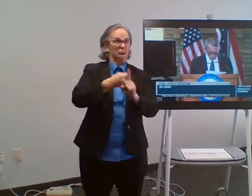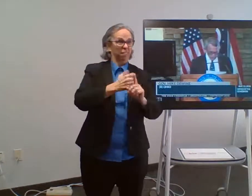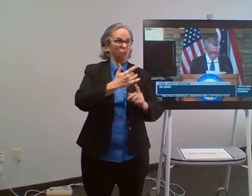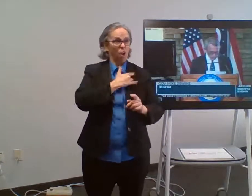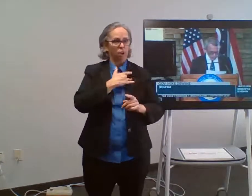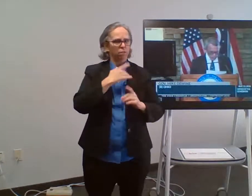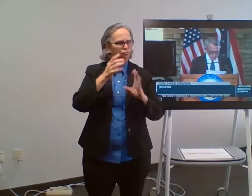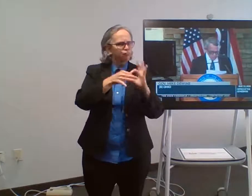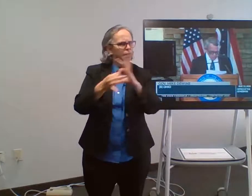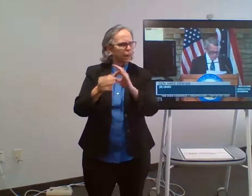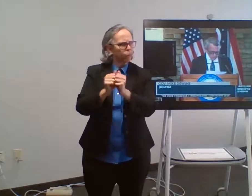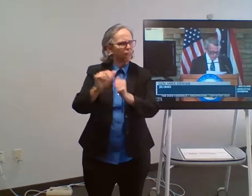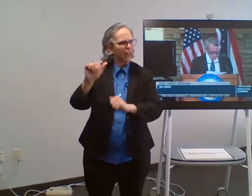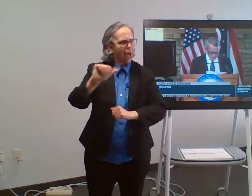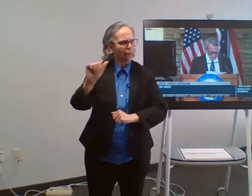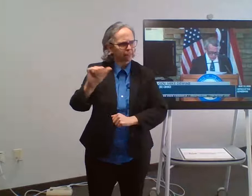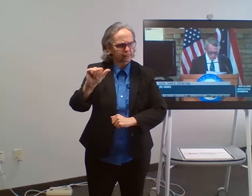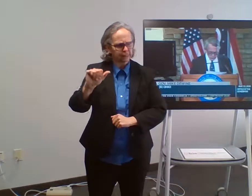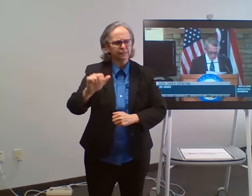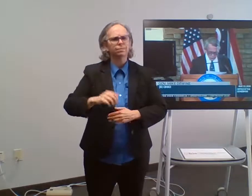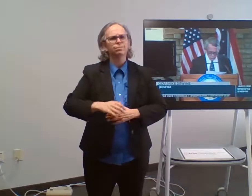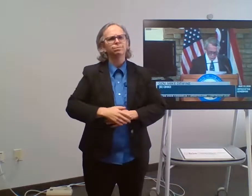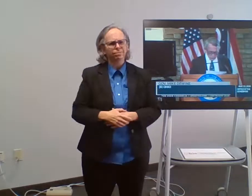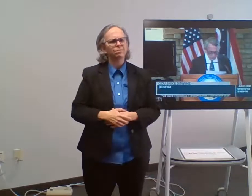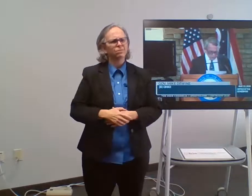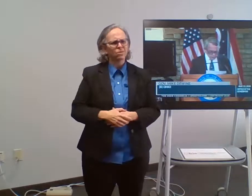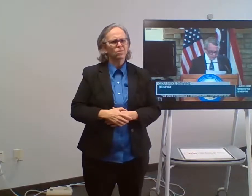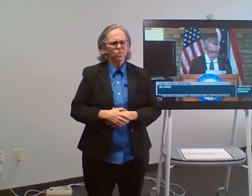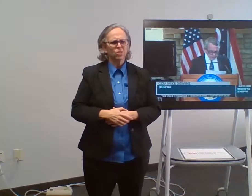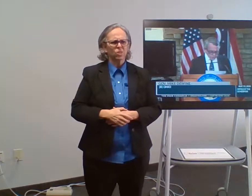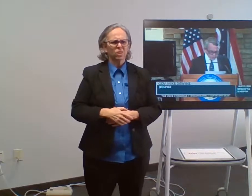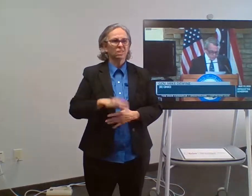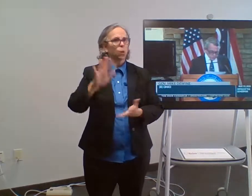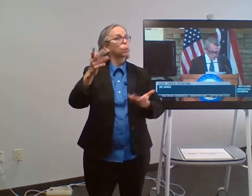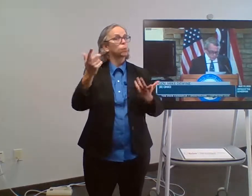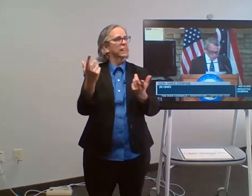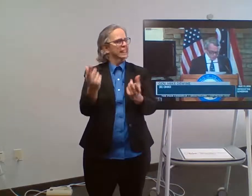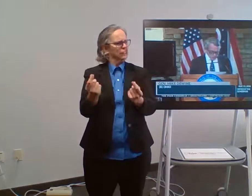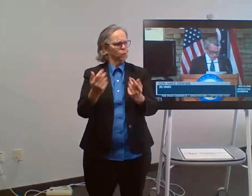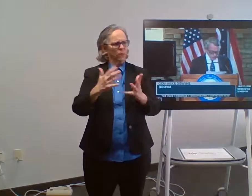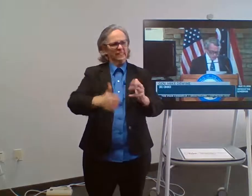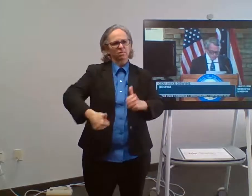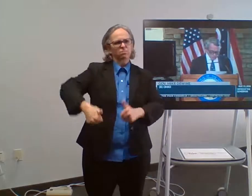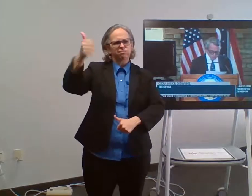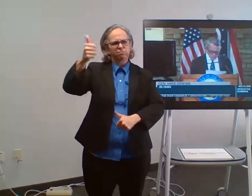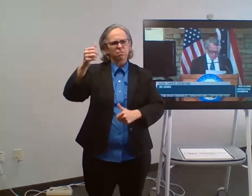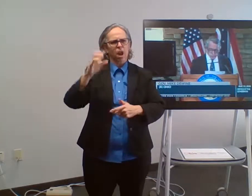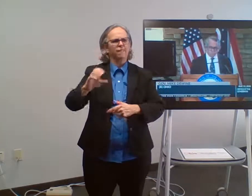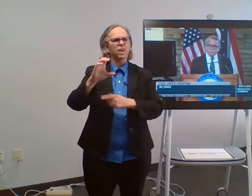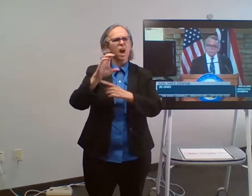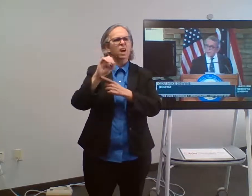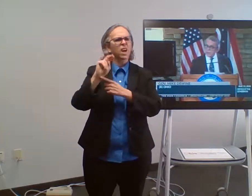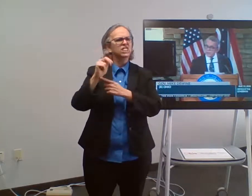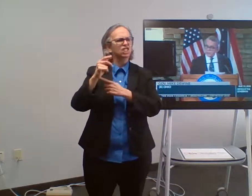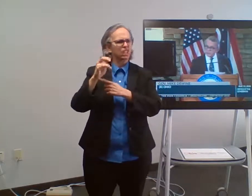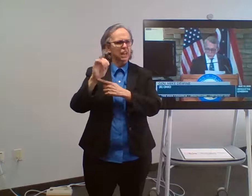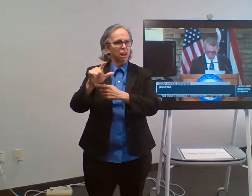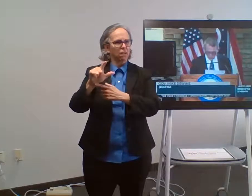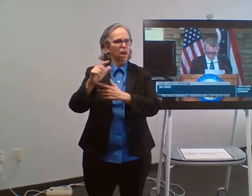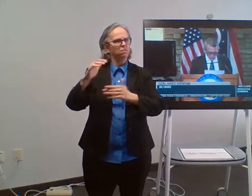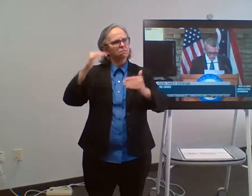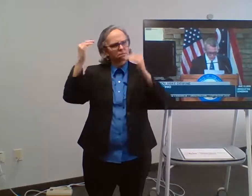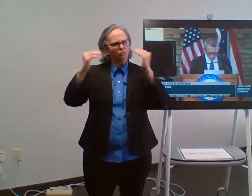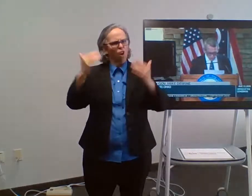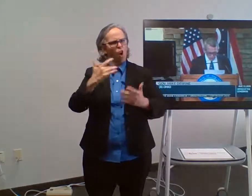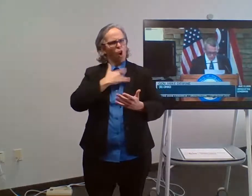of the Adolescent and Adult Congenital Heart Disease Program and professor of Clinical Internal Medicine and Pediatrics at The